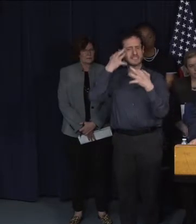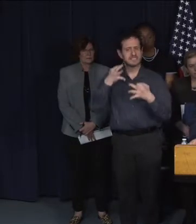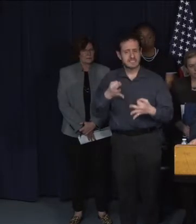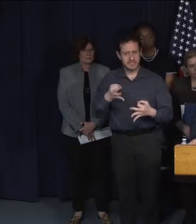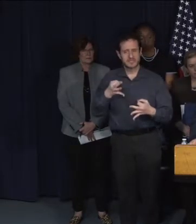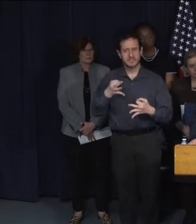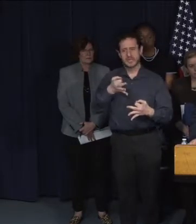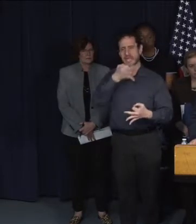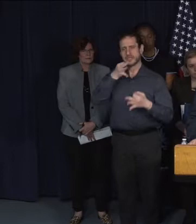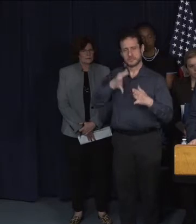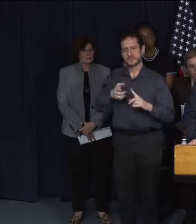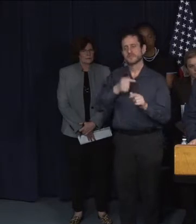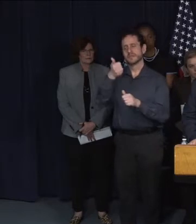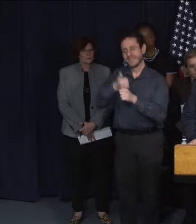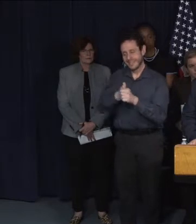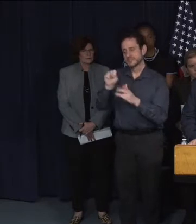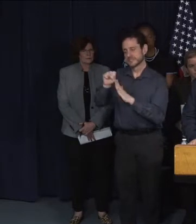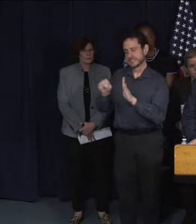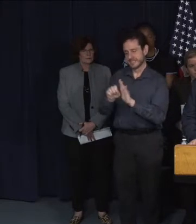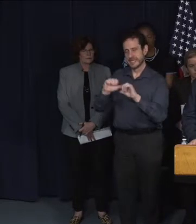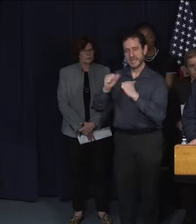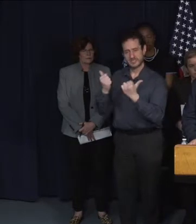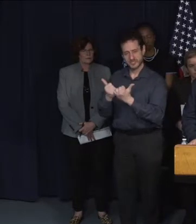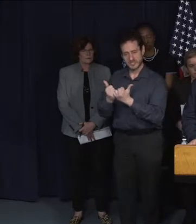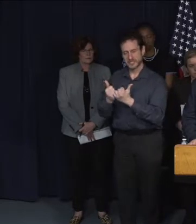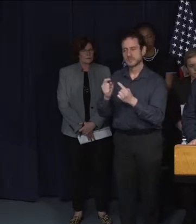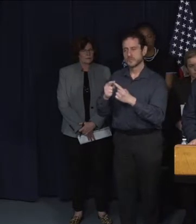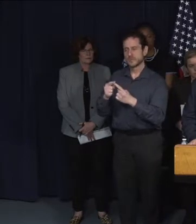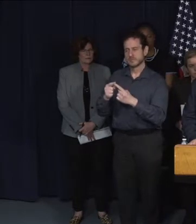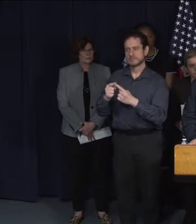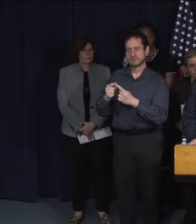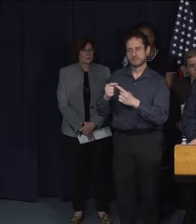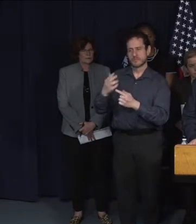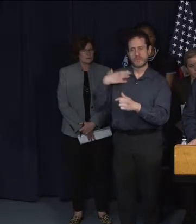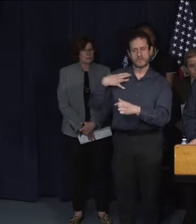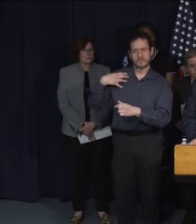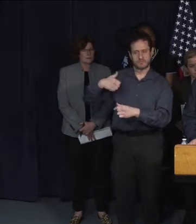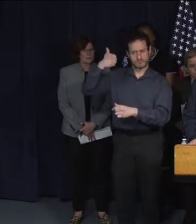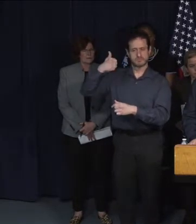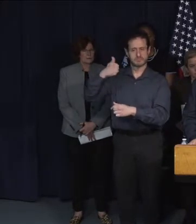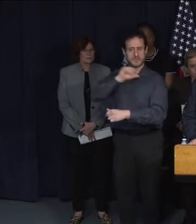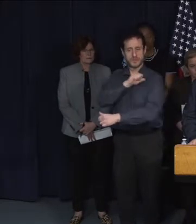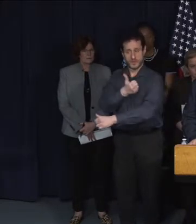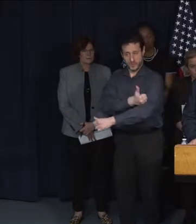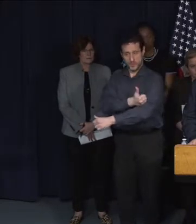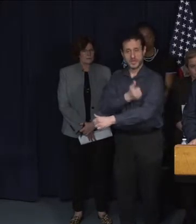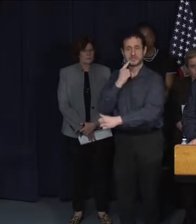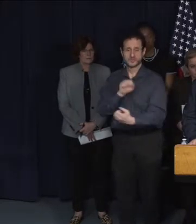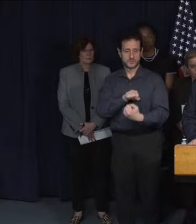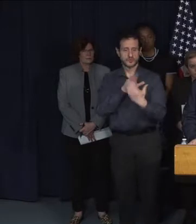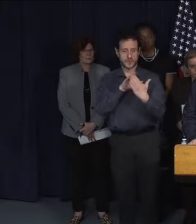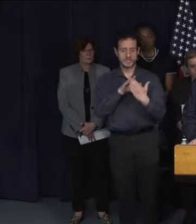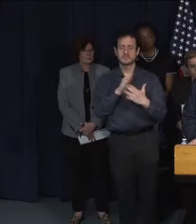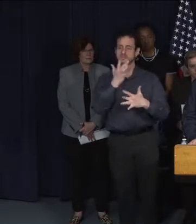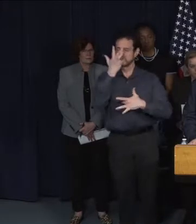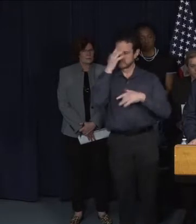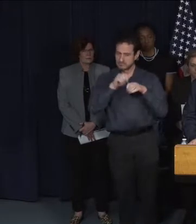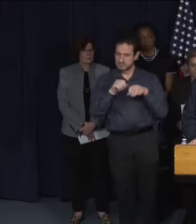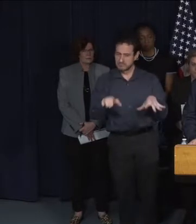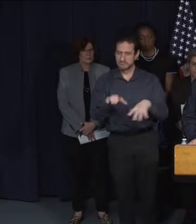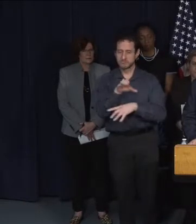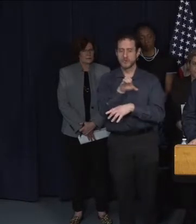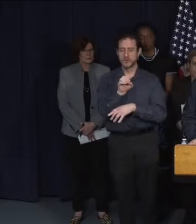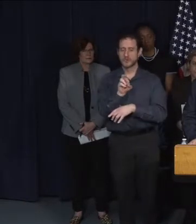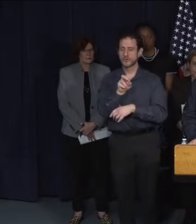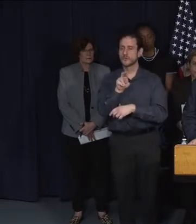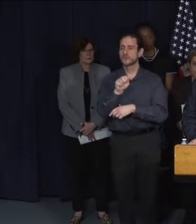agency with more formal roles in the deployment of our resources to address coronavirus. Already, we